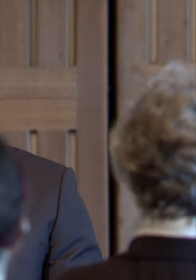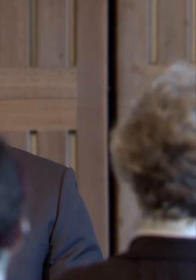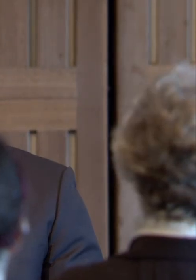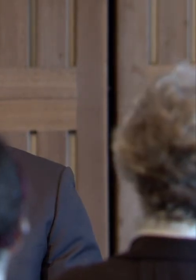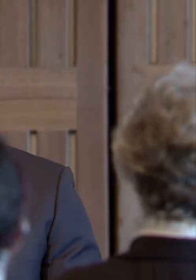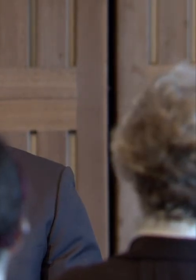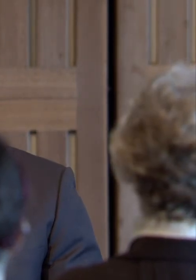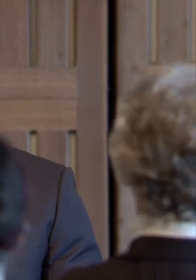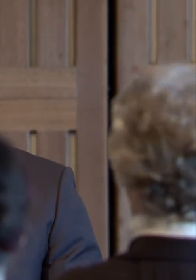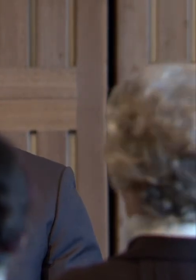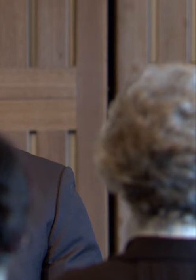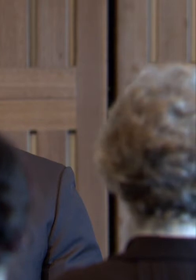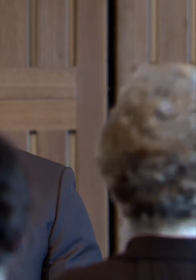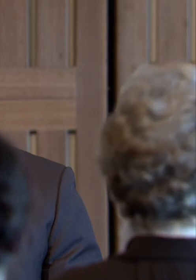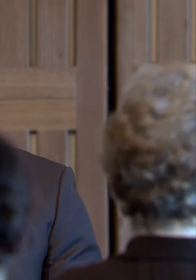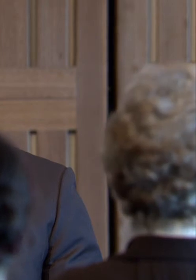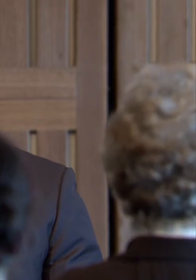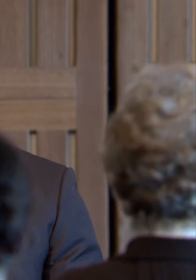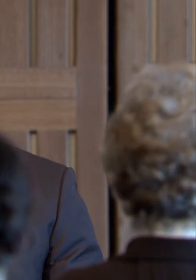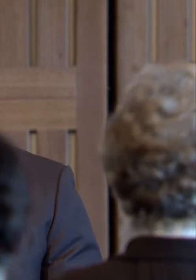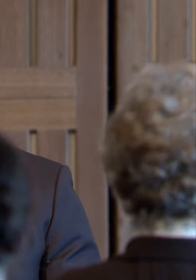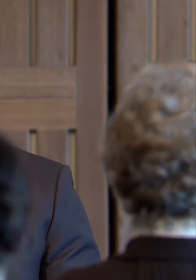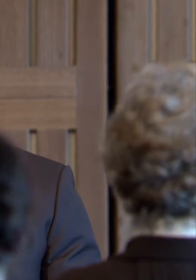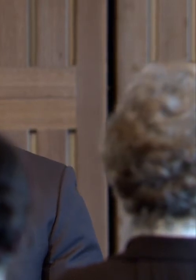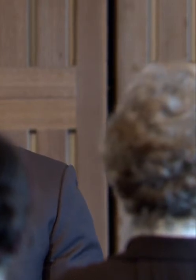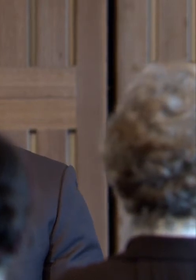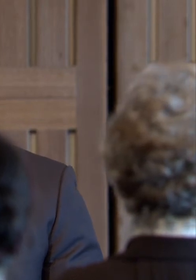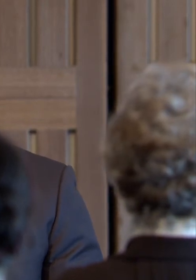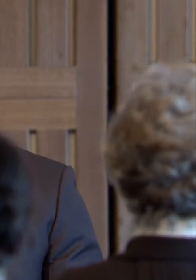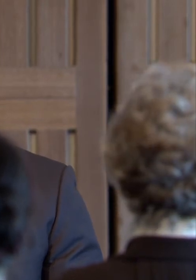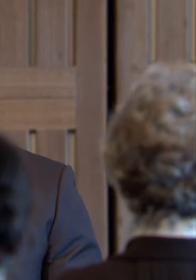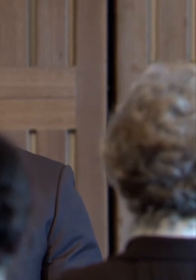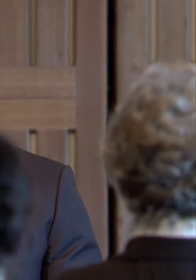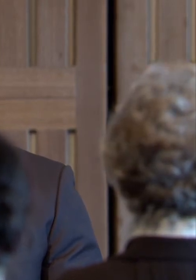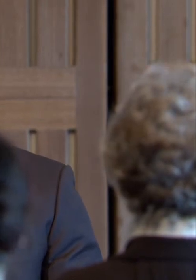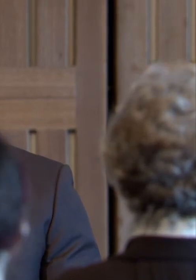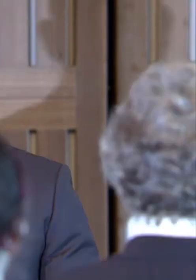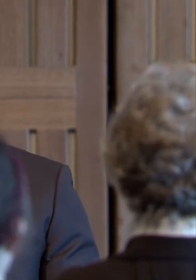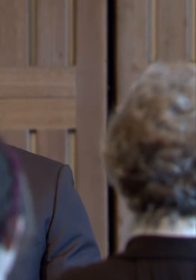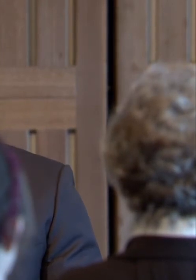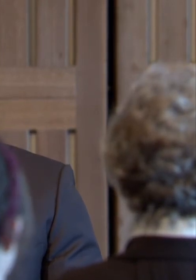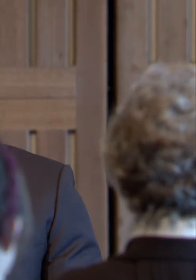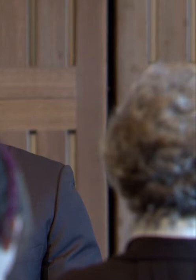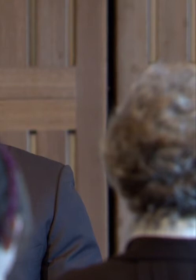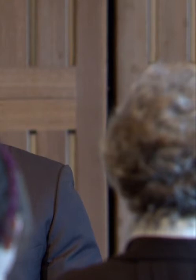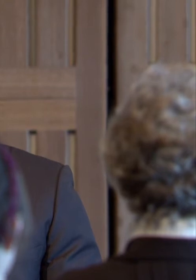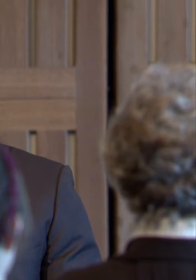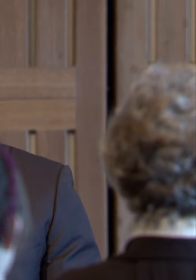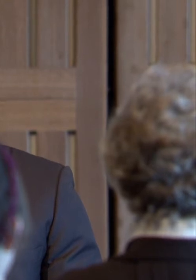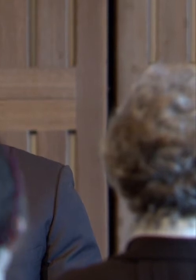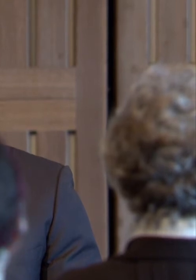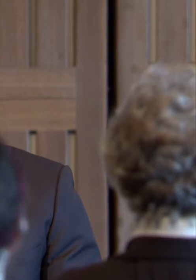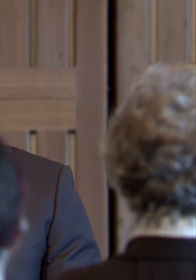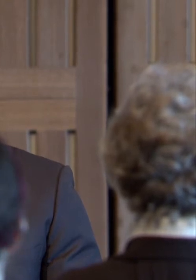online disability forum, disability platform forum, initiated by LifeStart and seed funded by the Trust